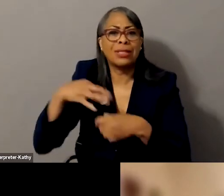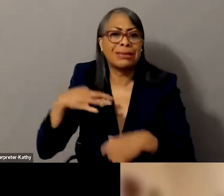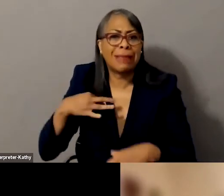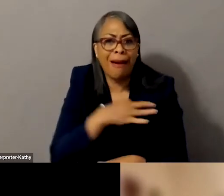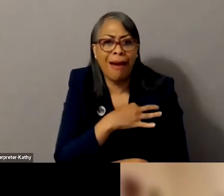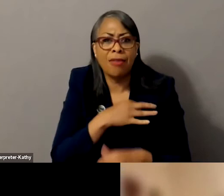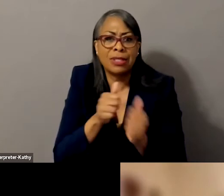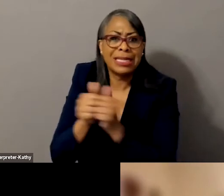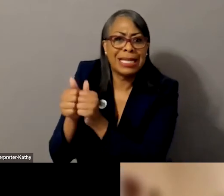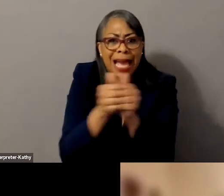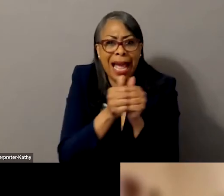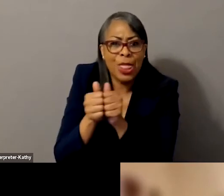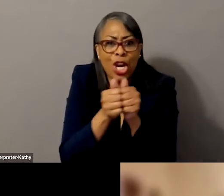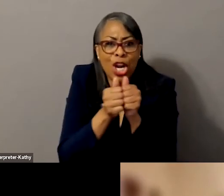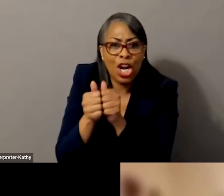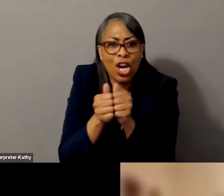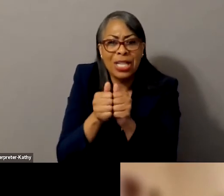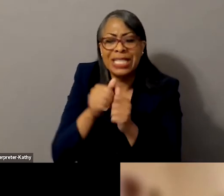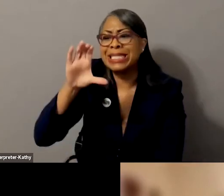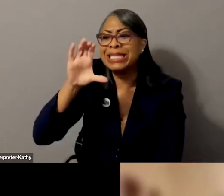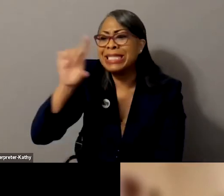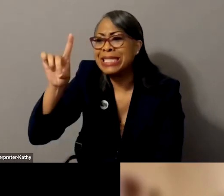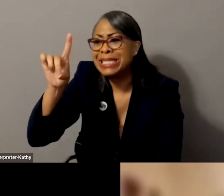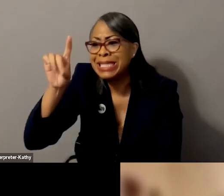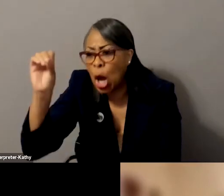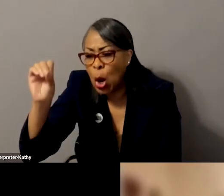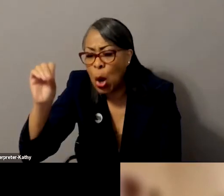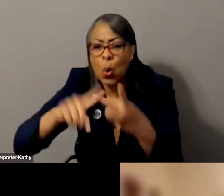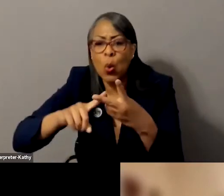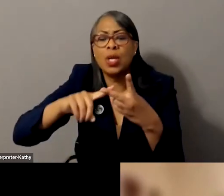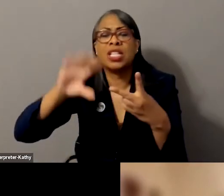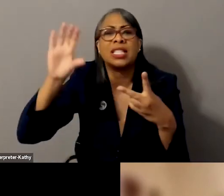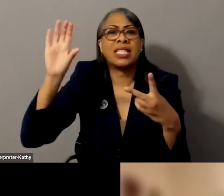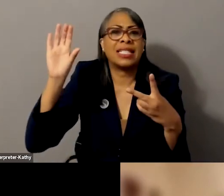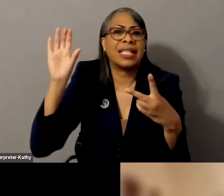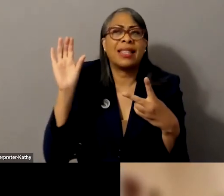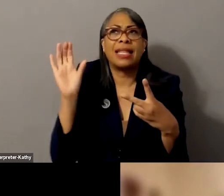The CDO, the chief